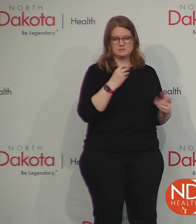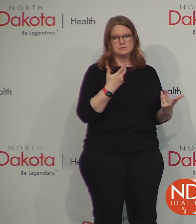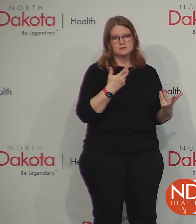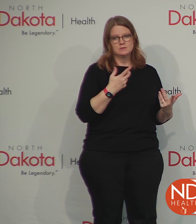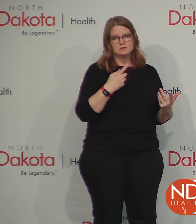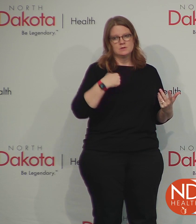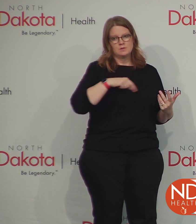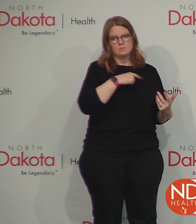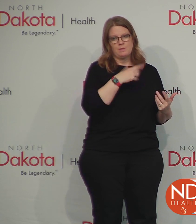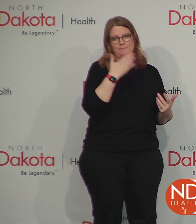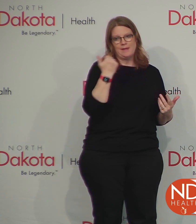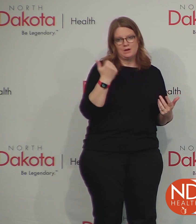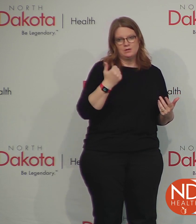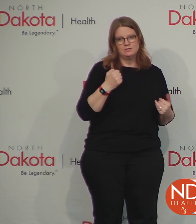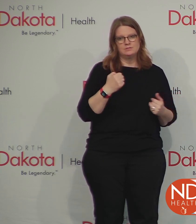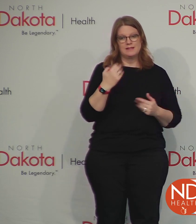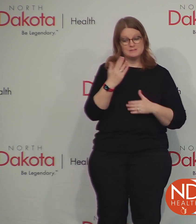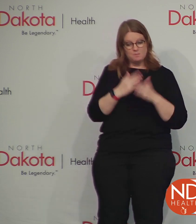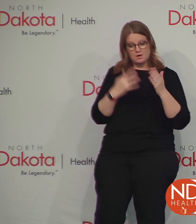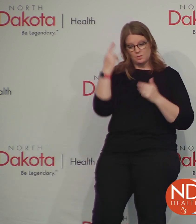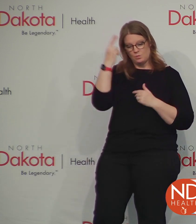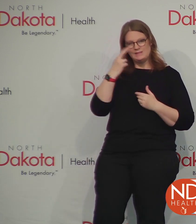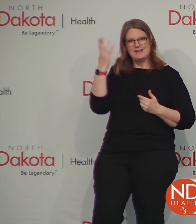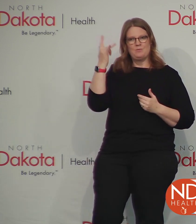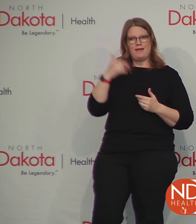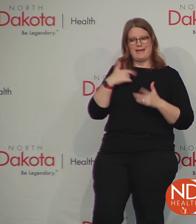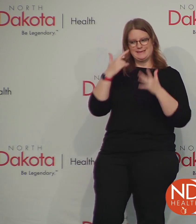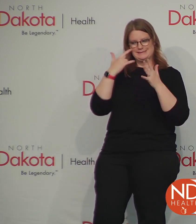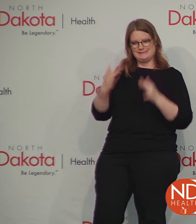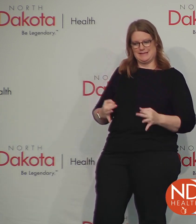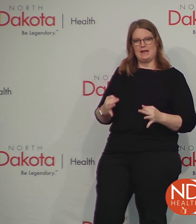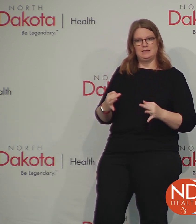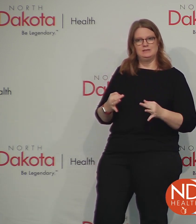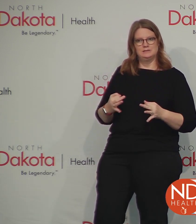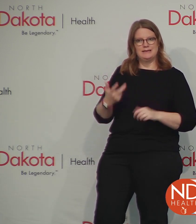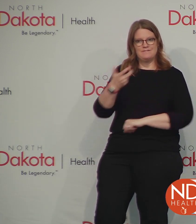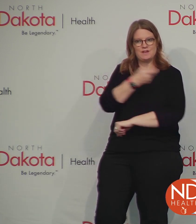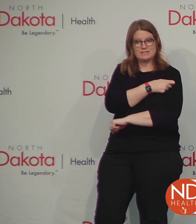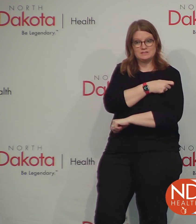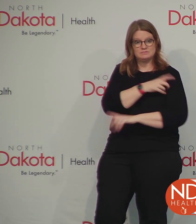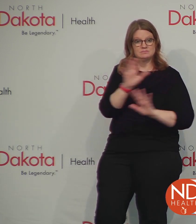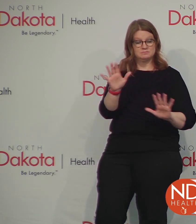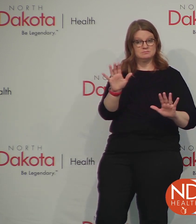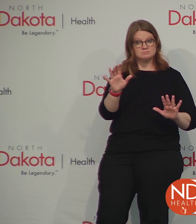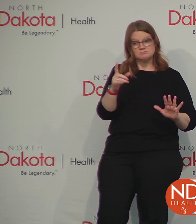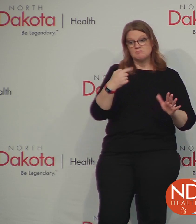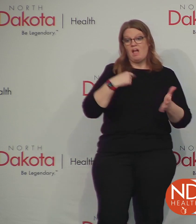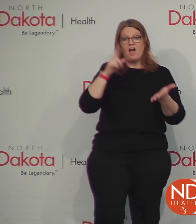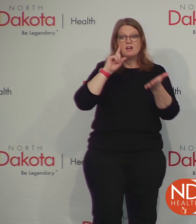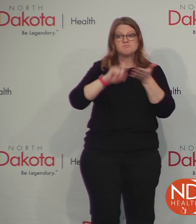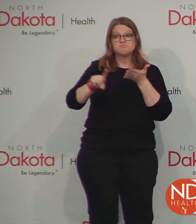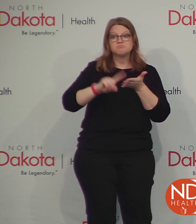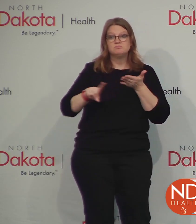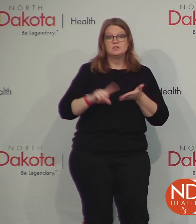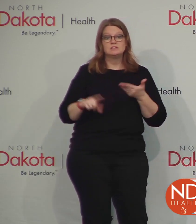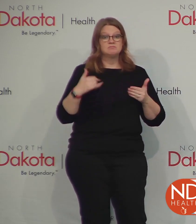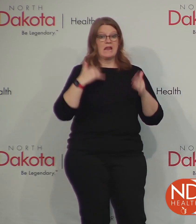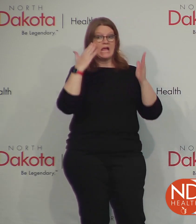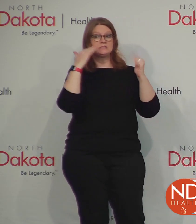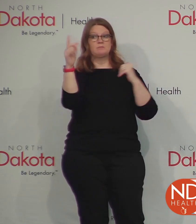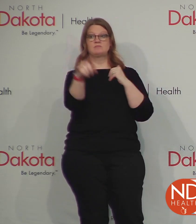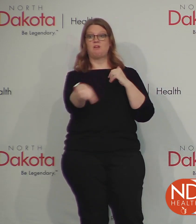So that is part of why I decided to get vaccinated. I did my research, which I would expect everyone will